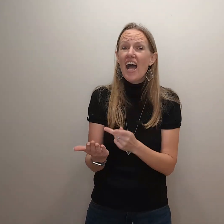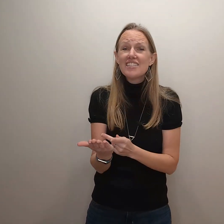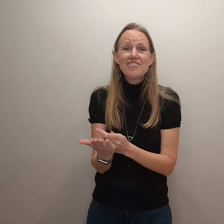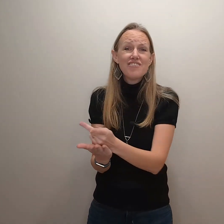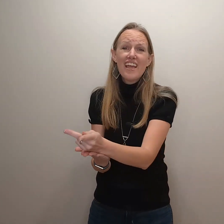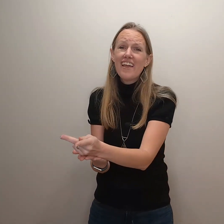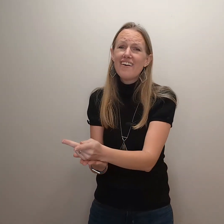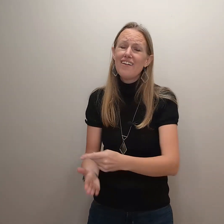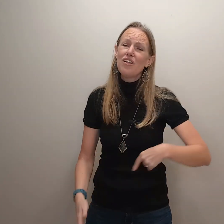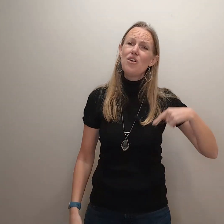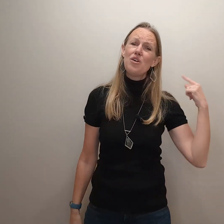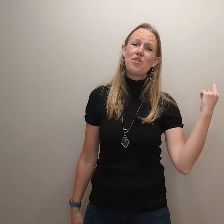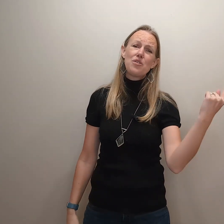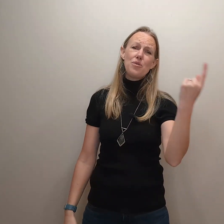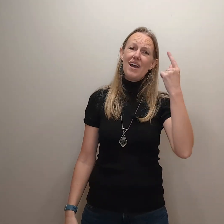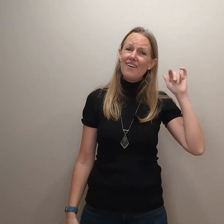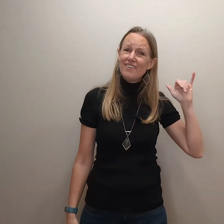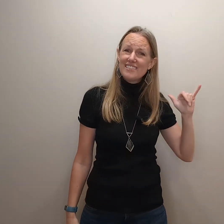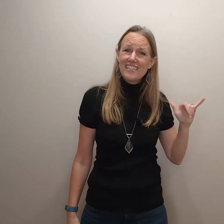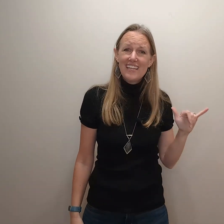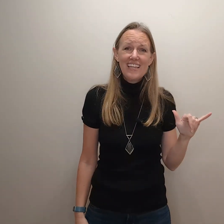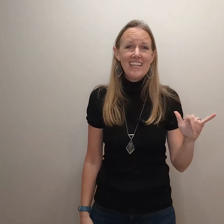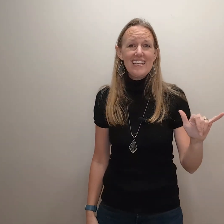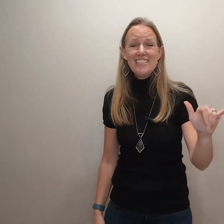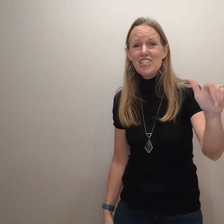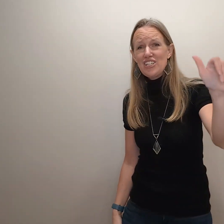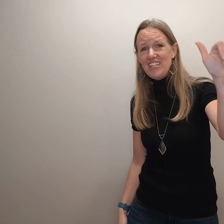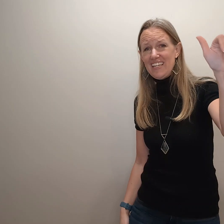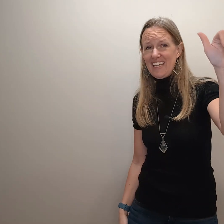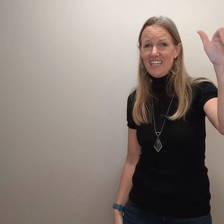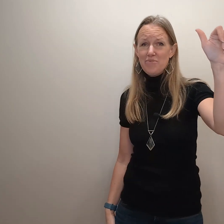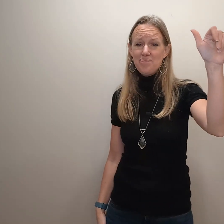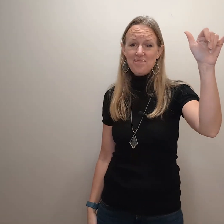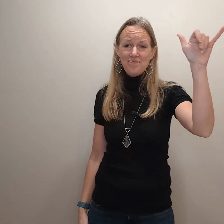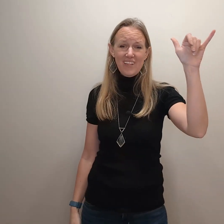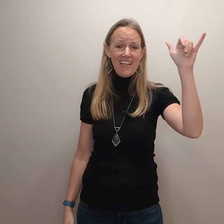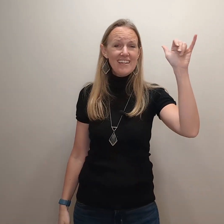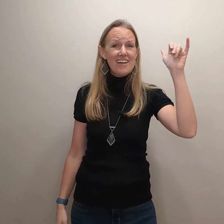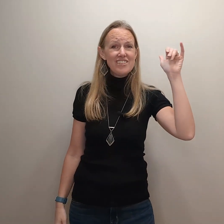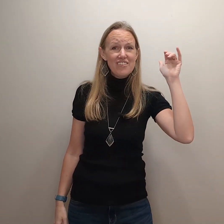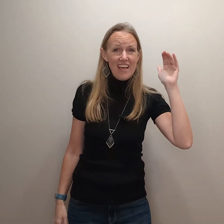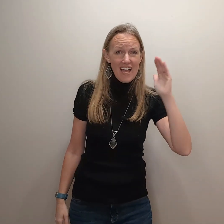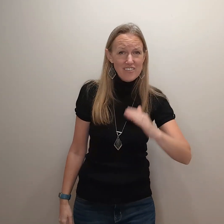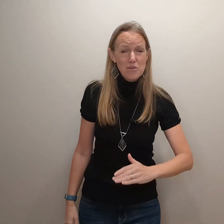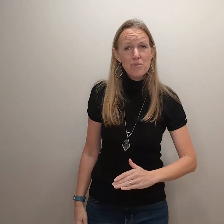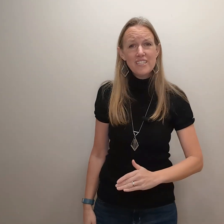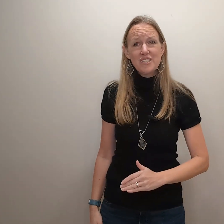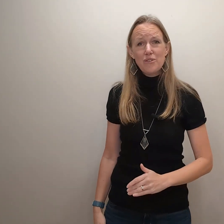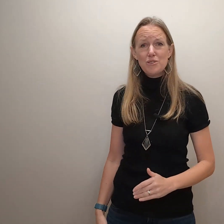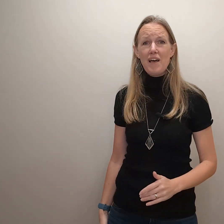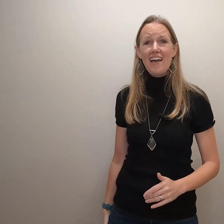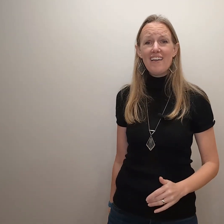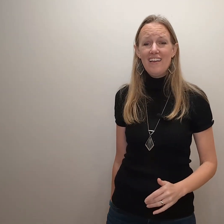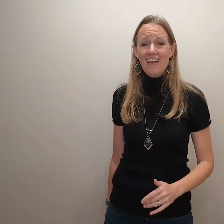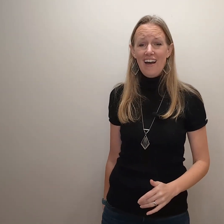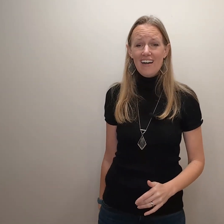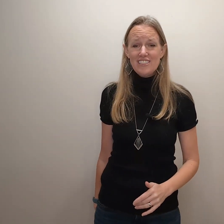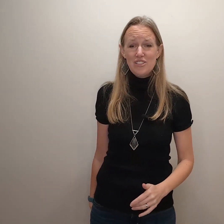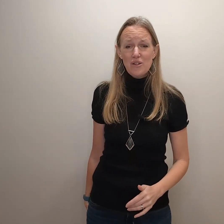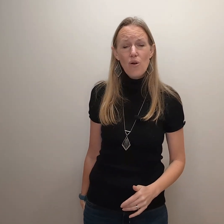not fail throughout eternity. And after the bridge, it goes back to the